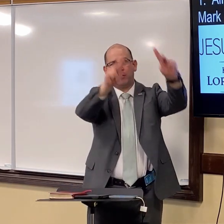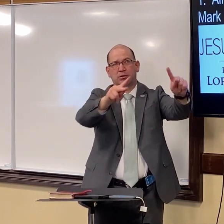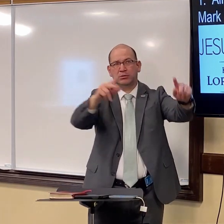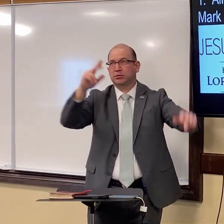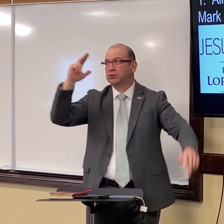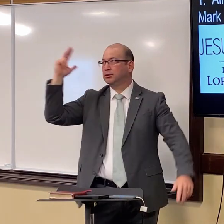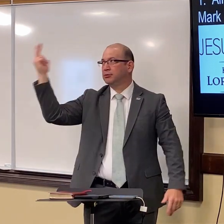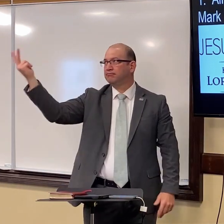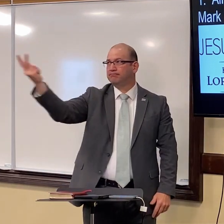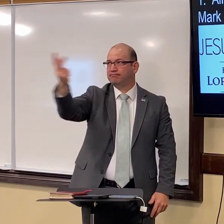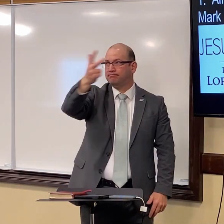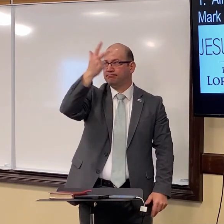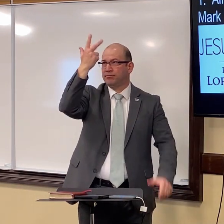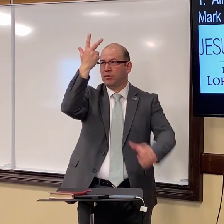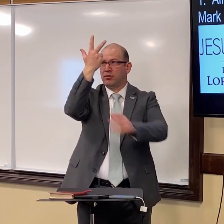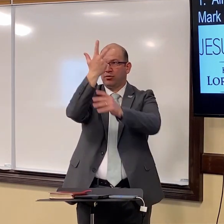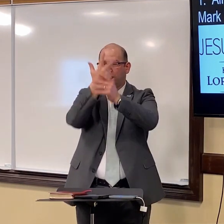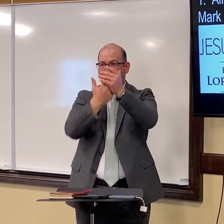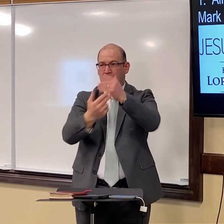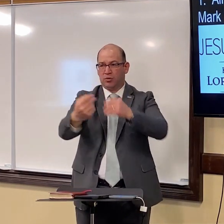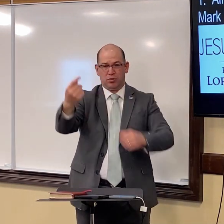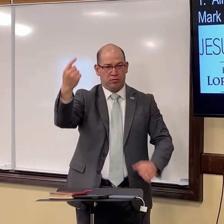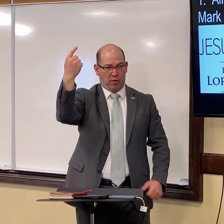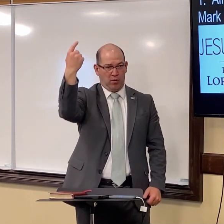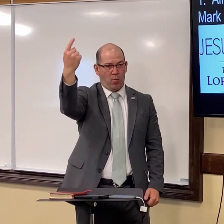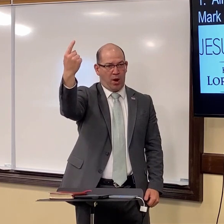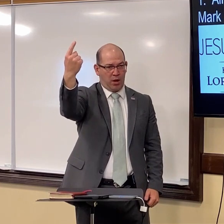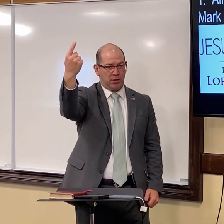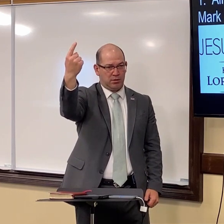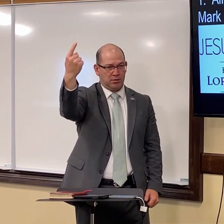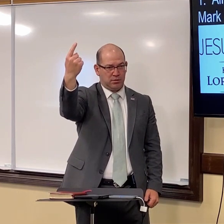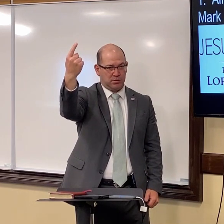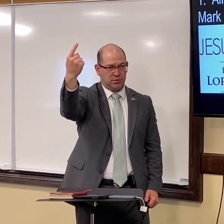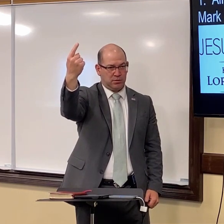Holy Spirit. And these three are one.